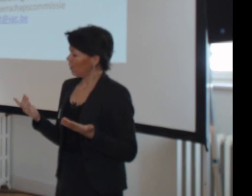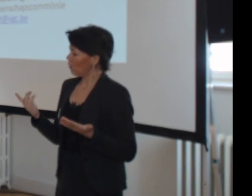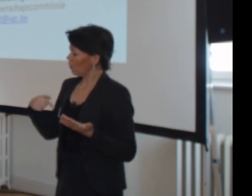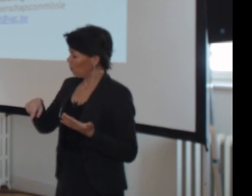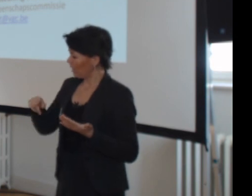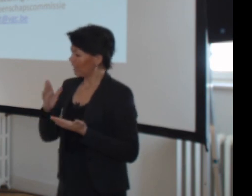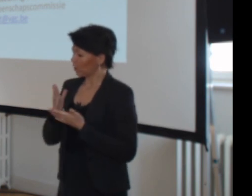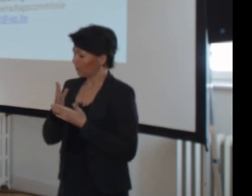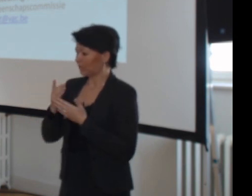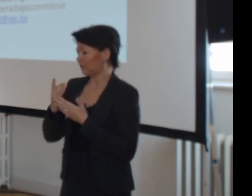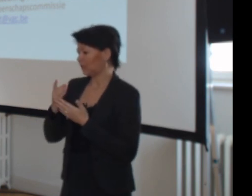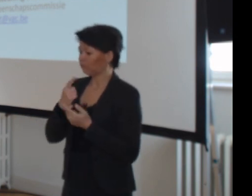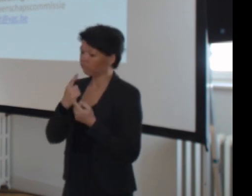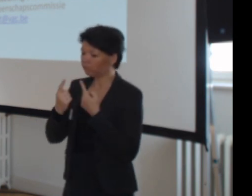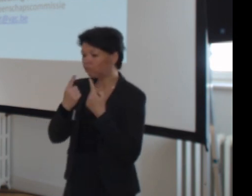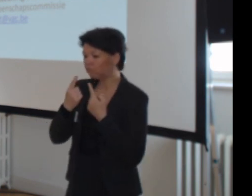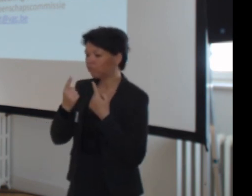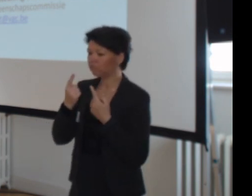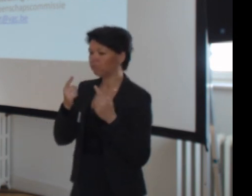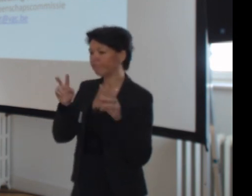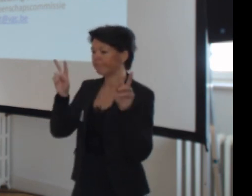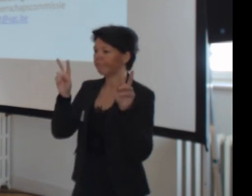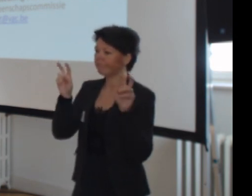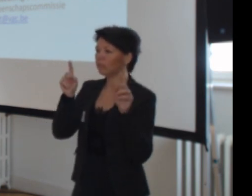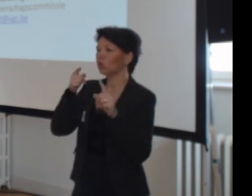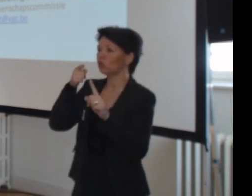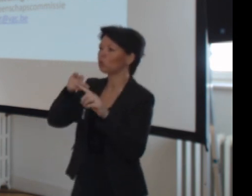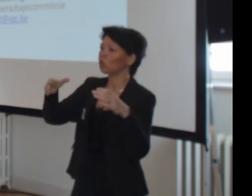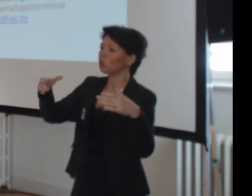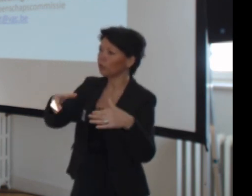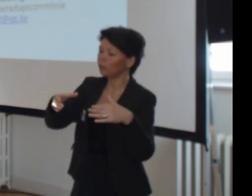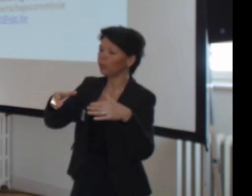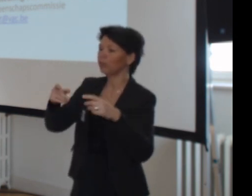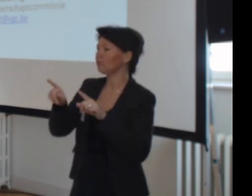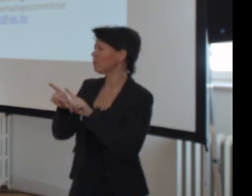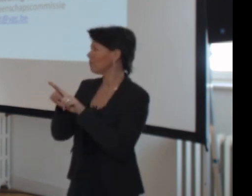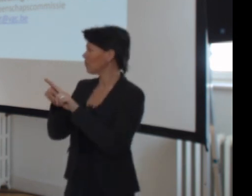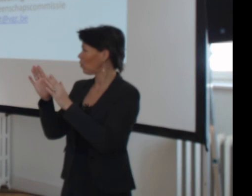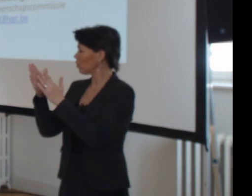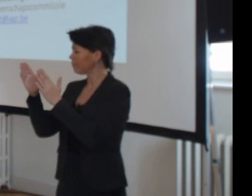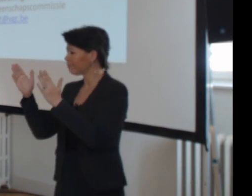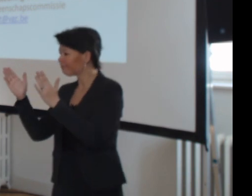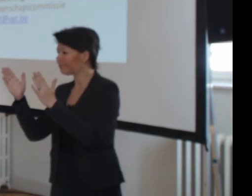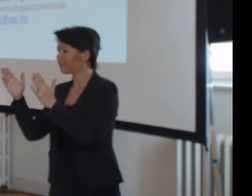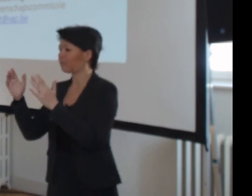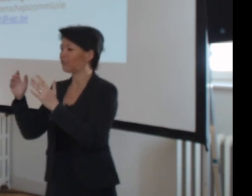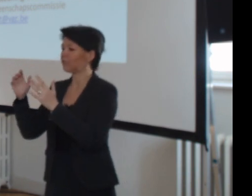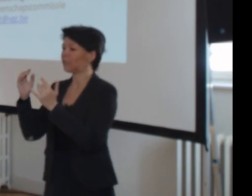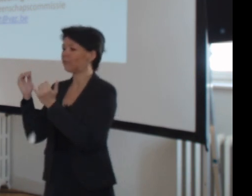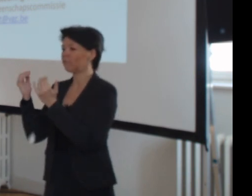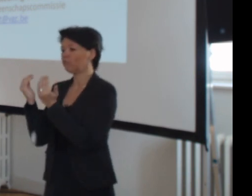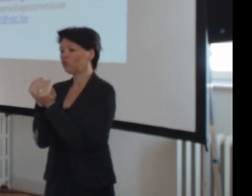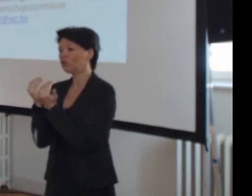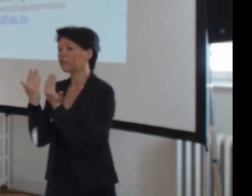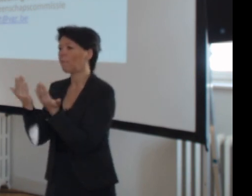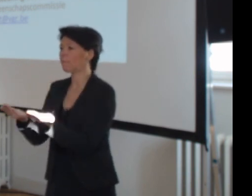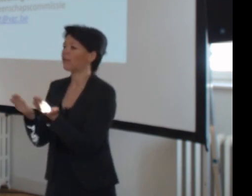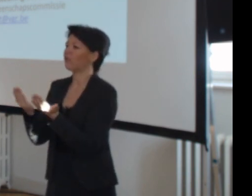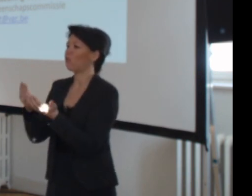we had some discussions about target groups also for libraries serving persons with disabilities, and